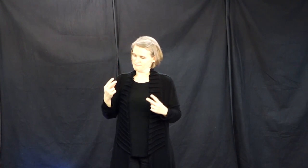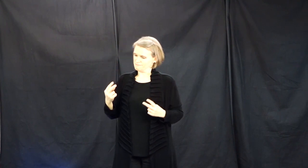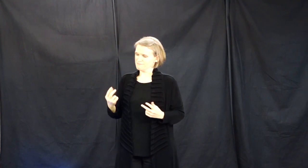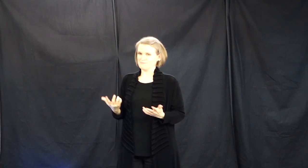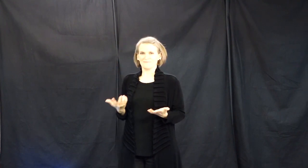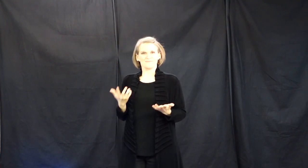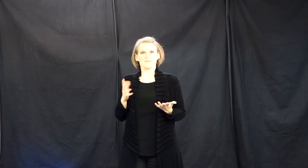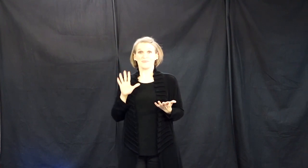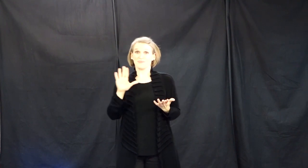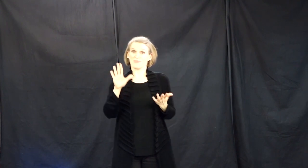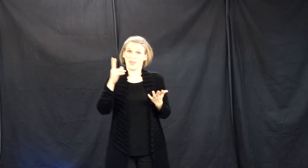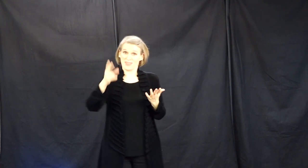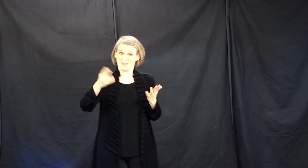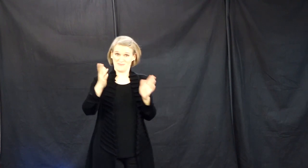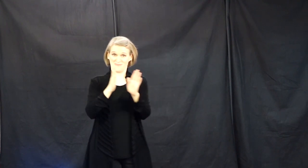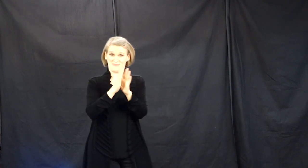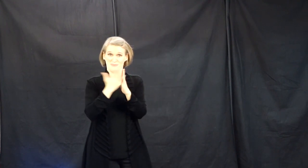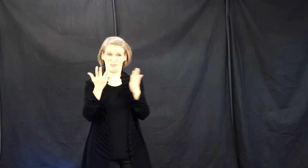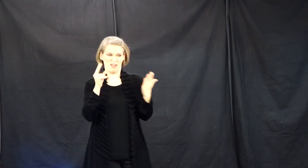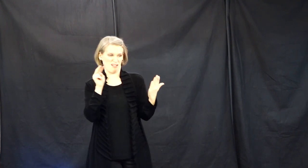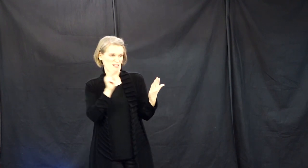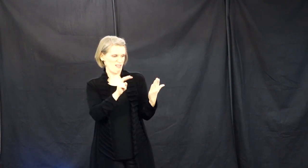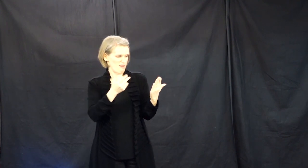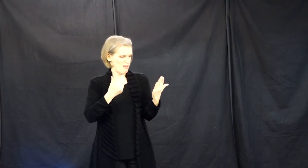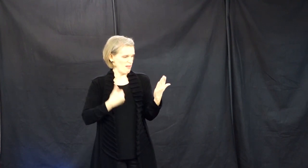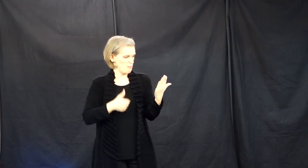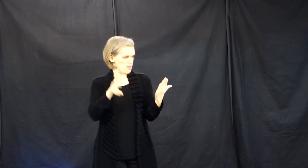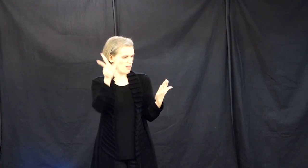Now I'm the villain in your history.